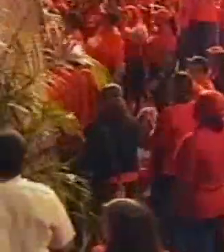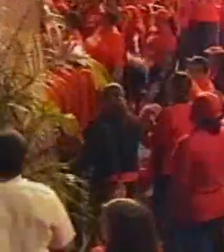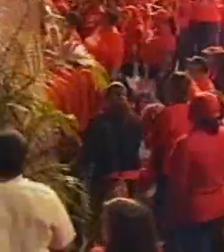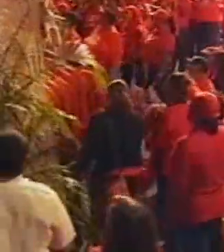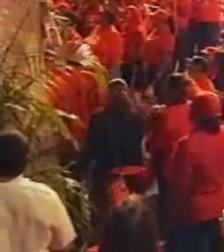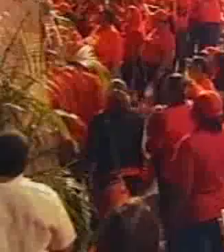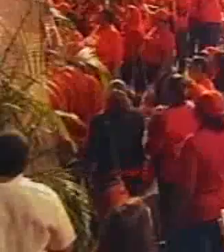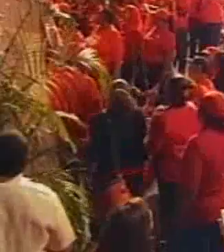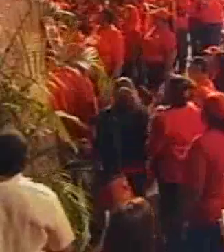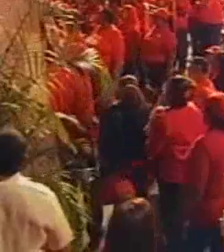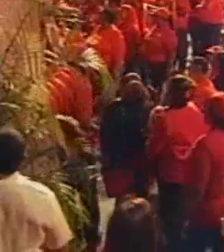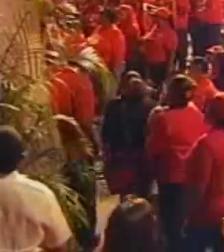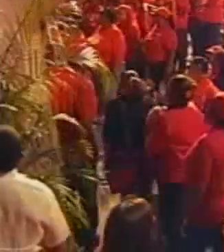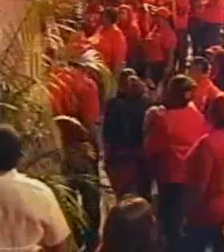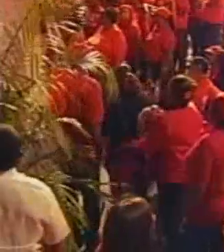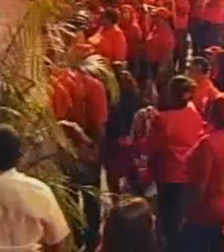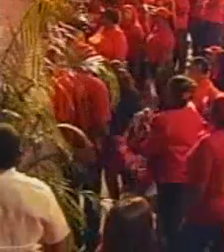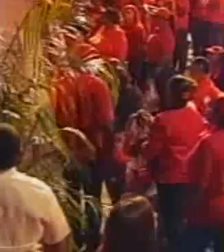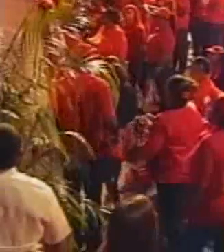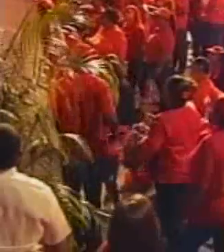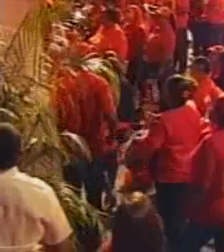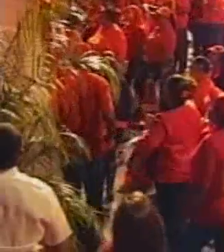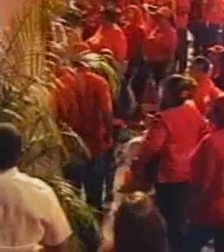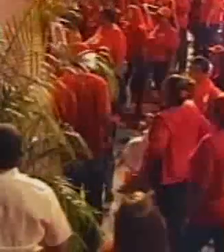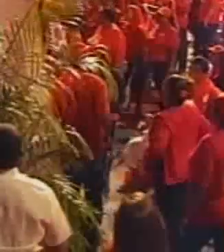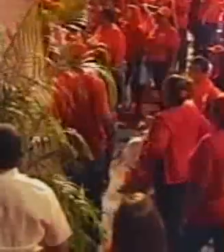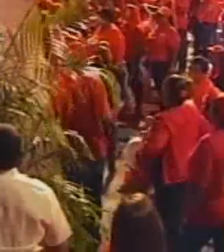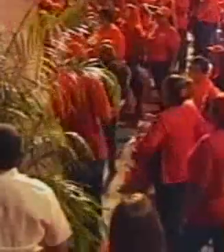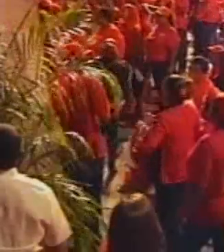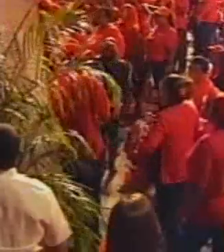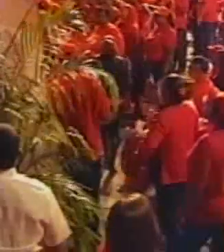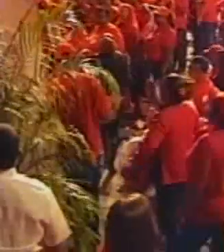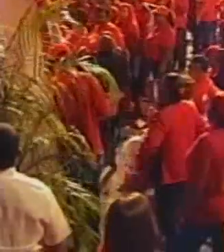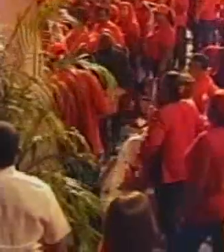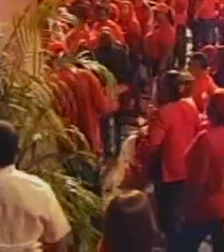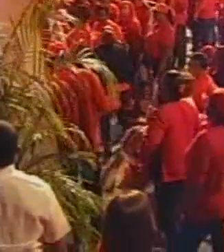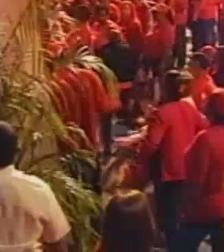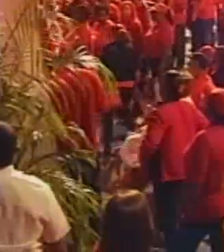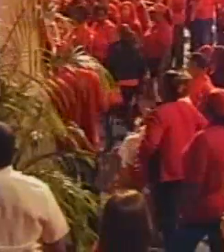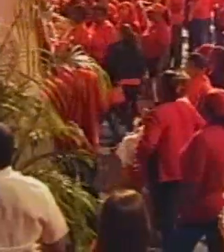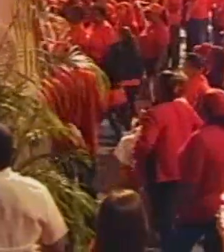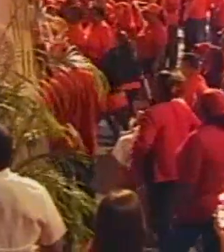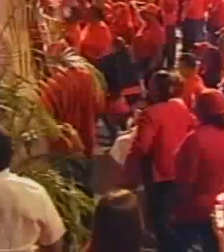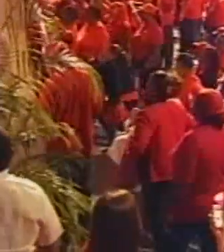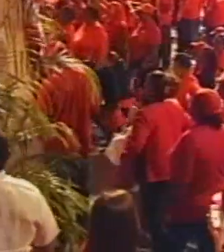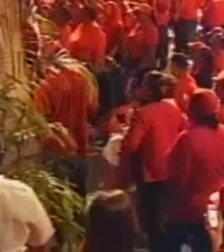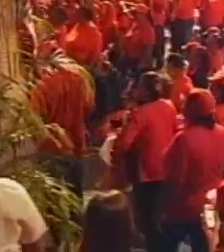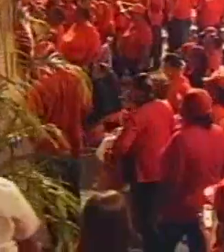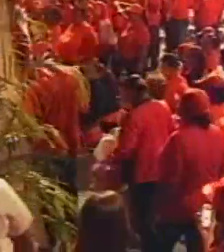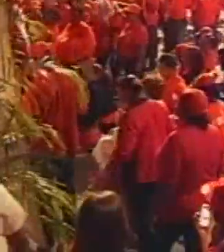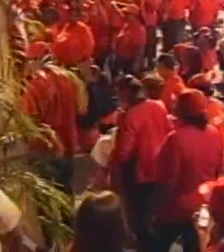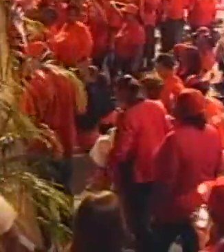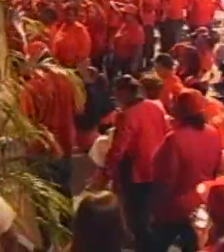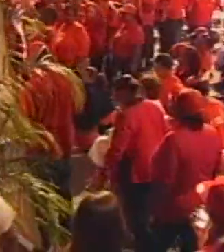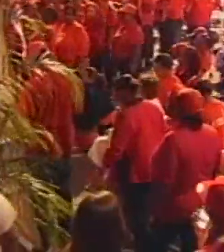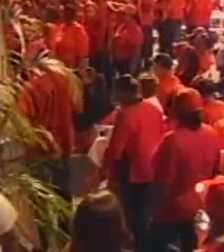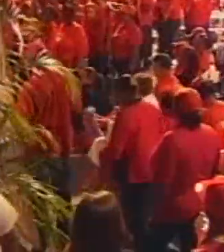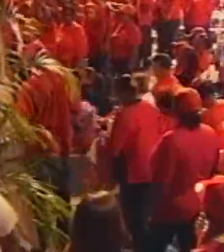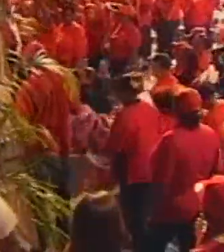Everything we do, the PL, we criticize. But I would rather get criticized for doing something than for not doing